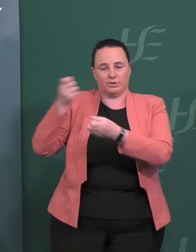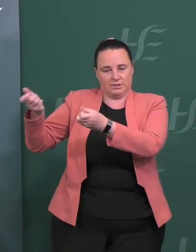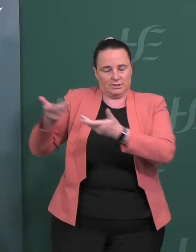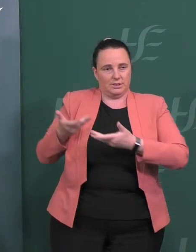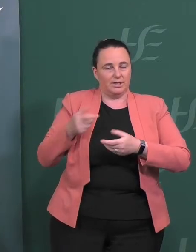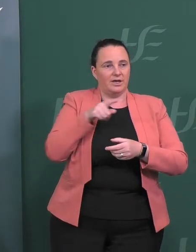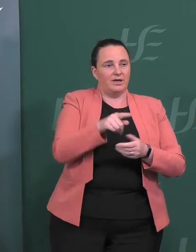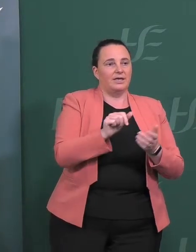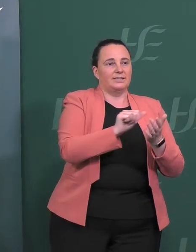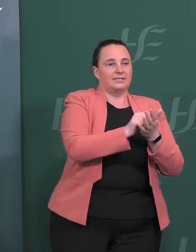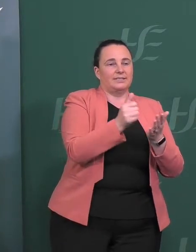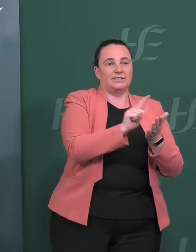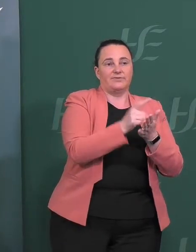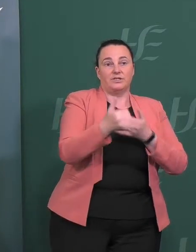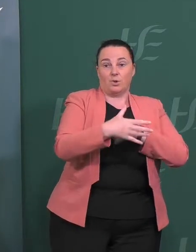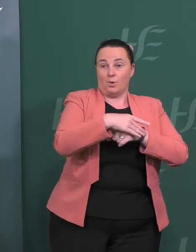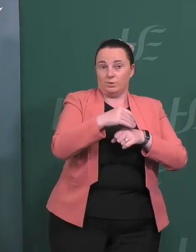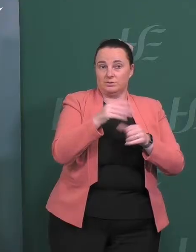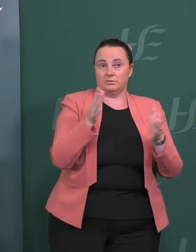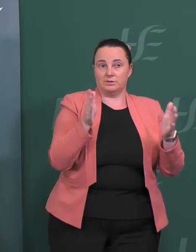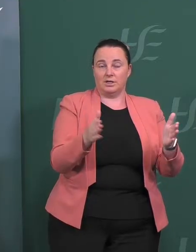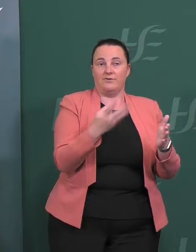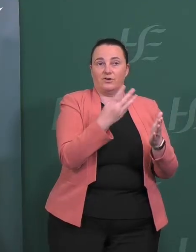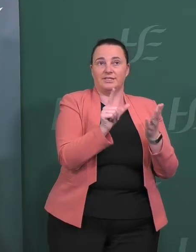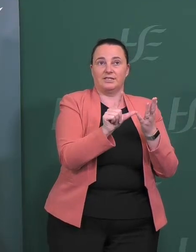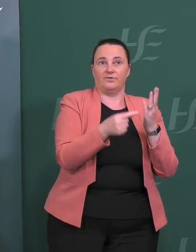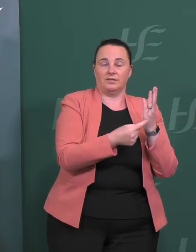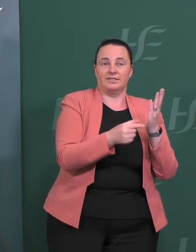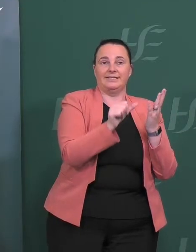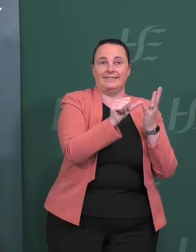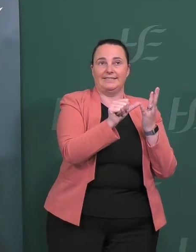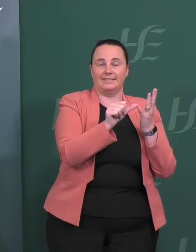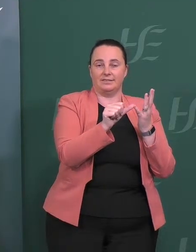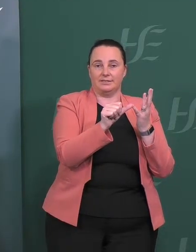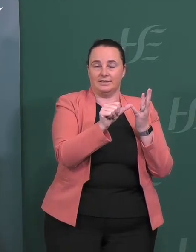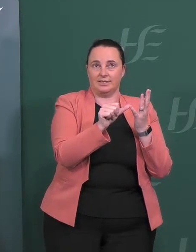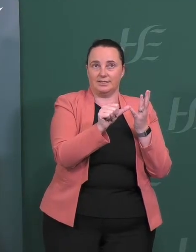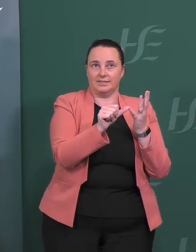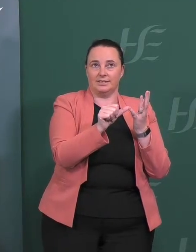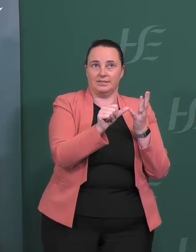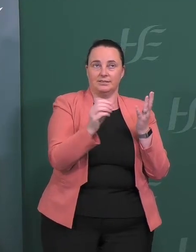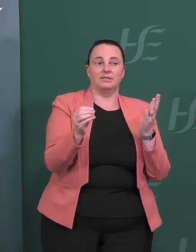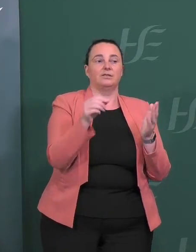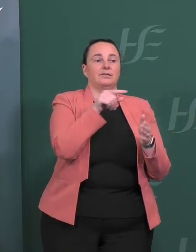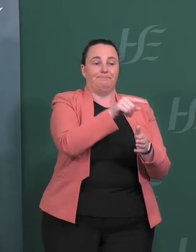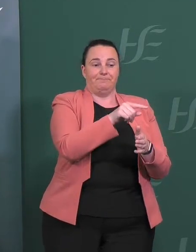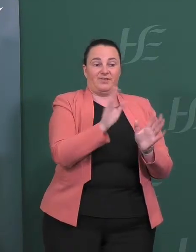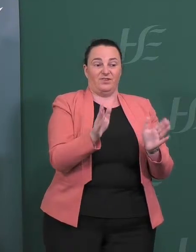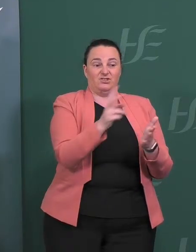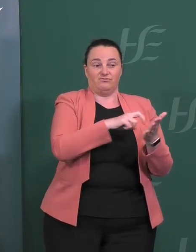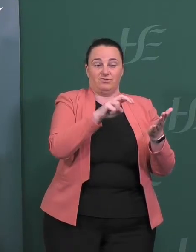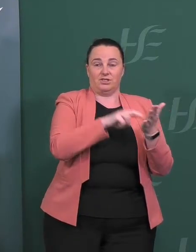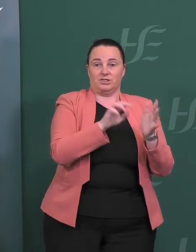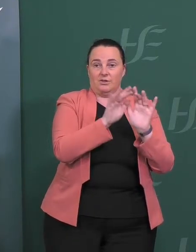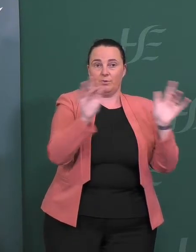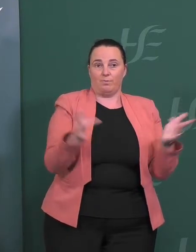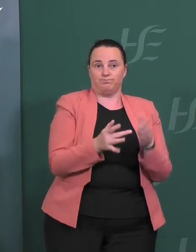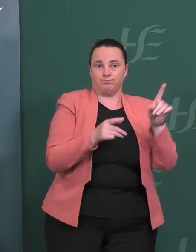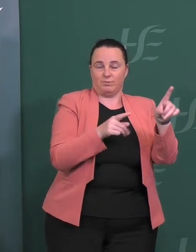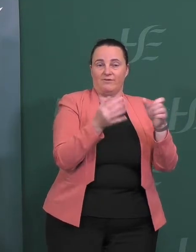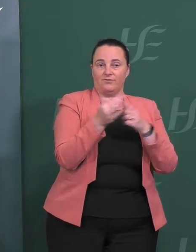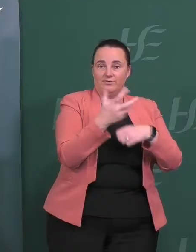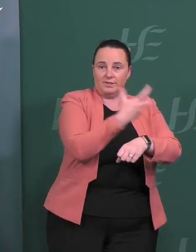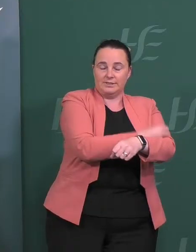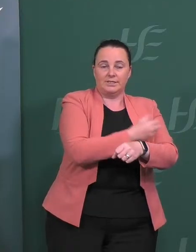and 17-year-olds, just to mention, as of yesterday evening, 47,600 of 16 and 17-year-olds have registered online for the vaccine.